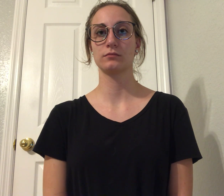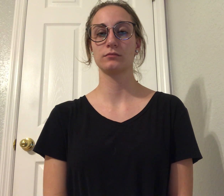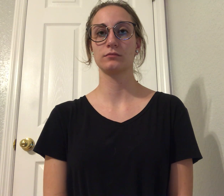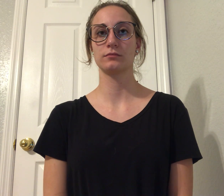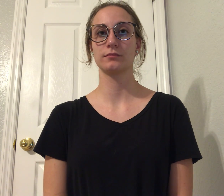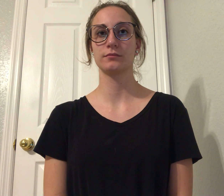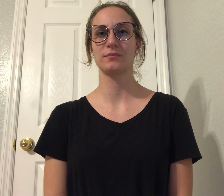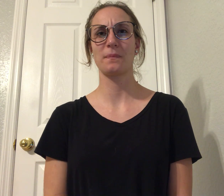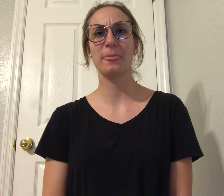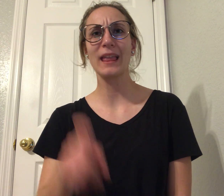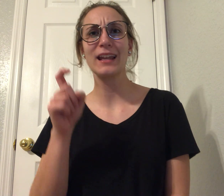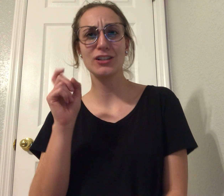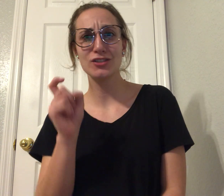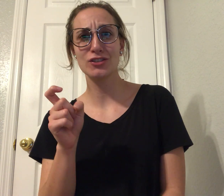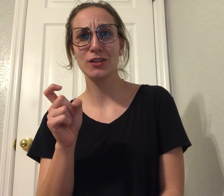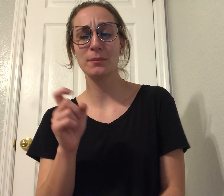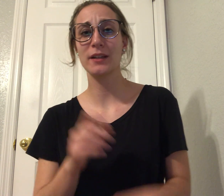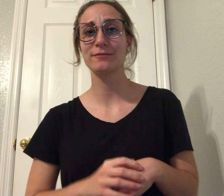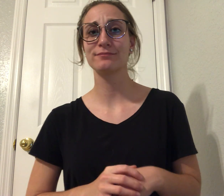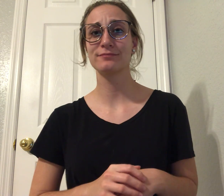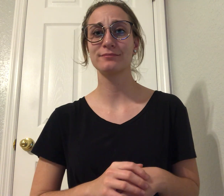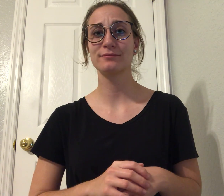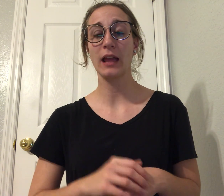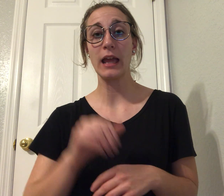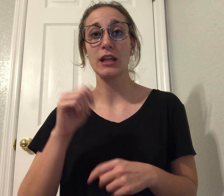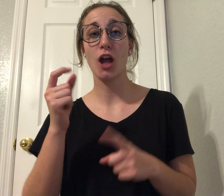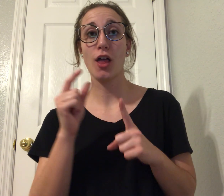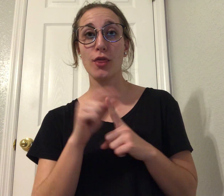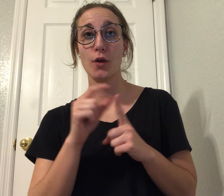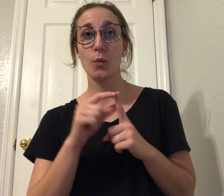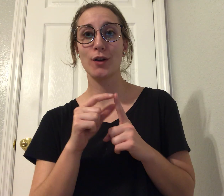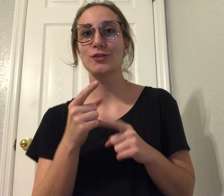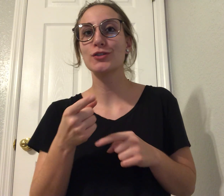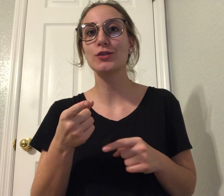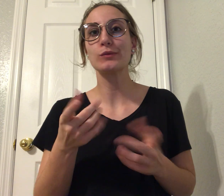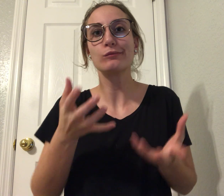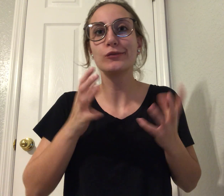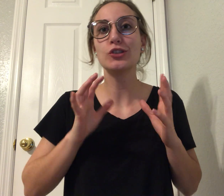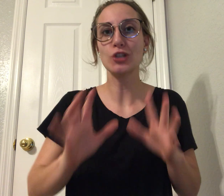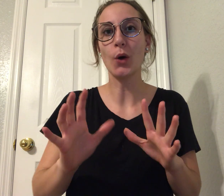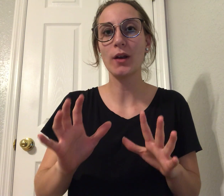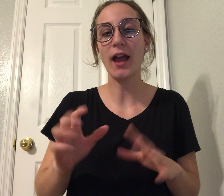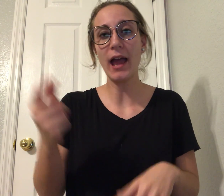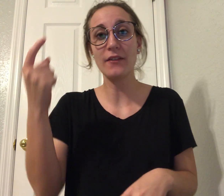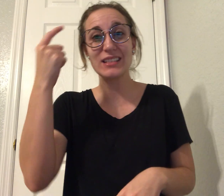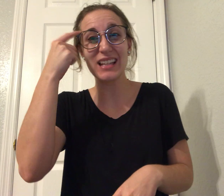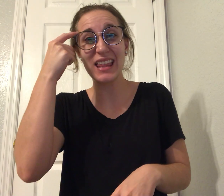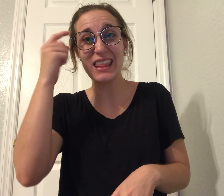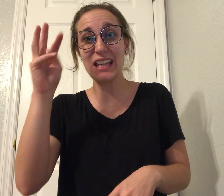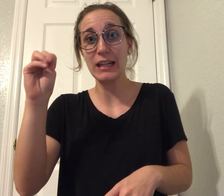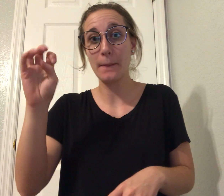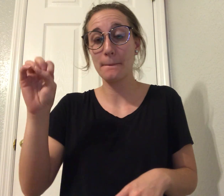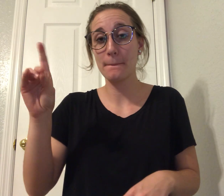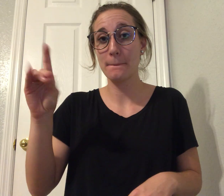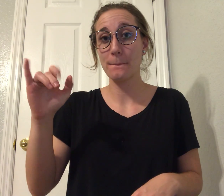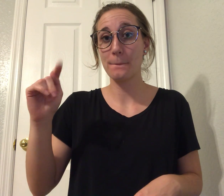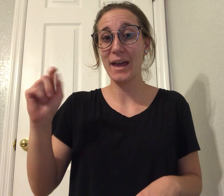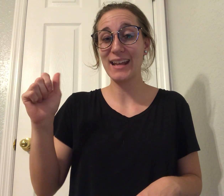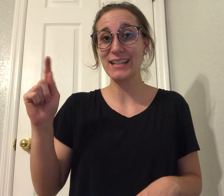And it should be. In other words, you don't have to meditate for a half hour. You want to? Awesome. Want to meditate for an hour? Be